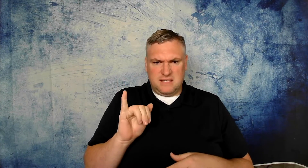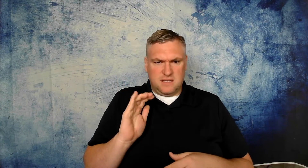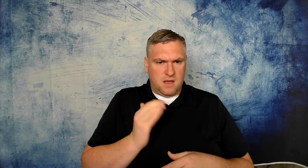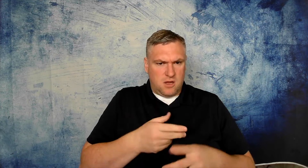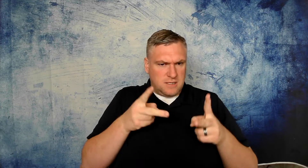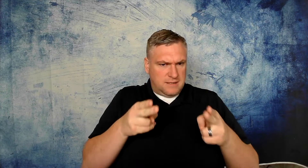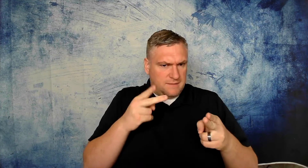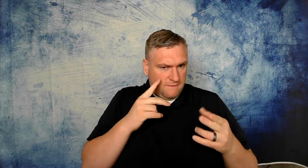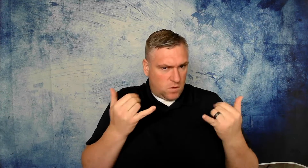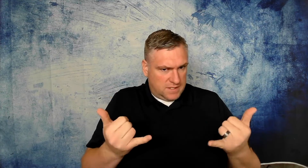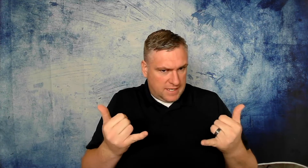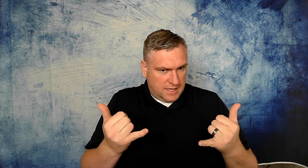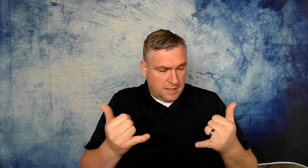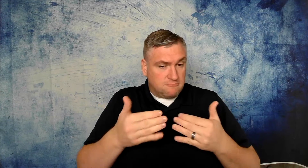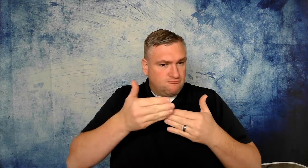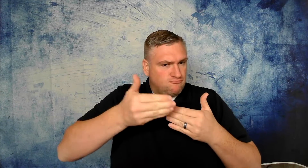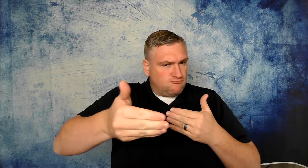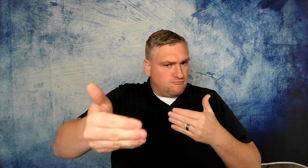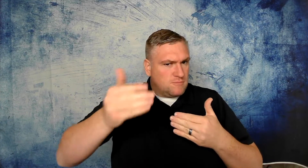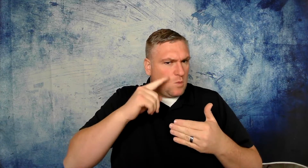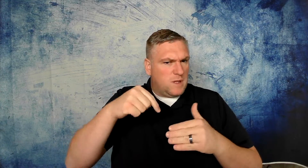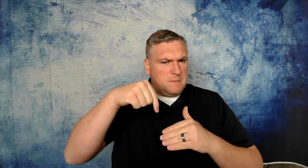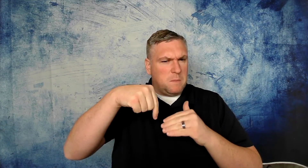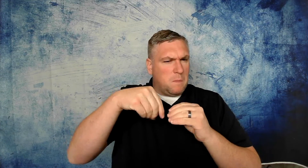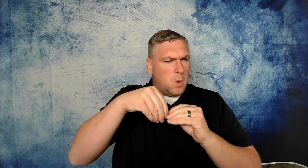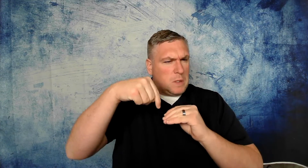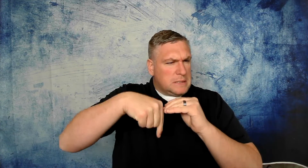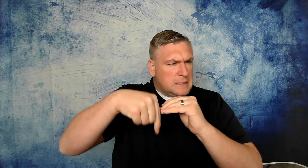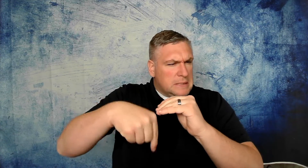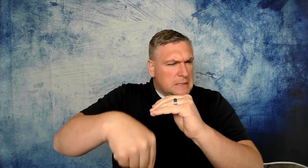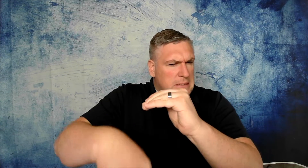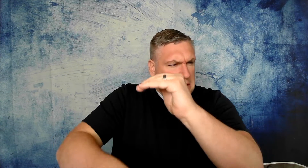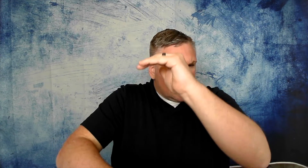Okay, that's our clip for today. In future vlogs, we'll go more